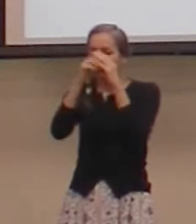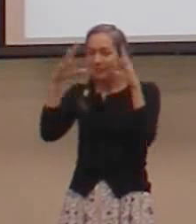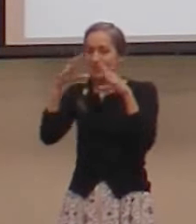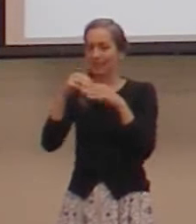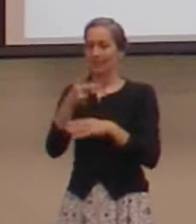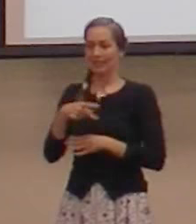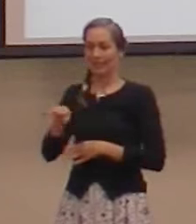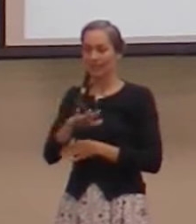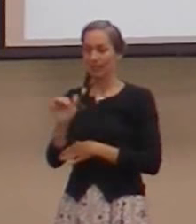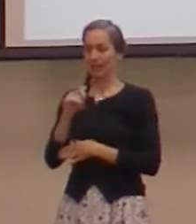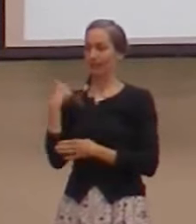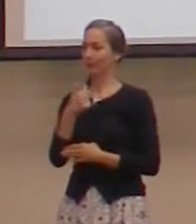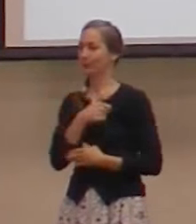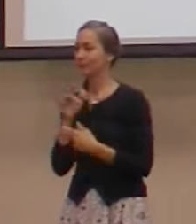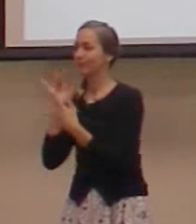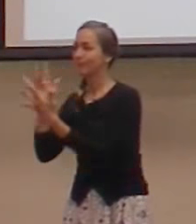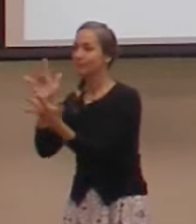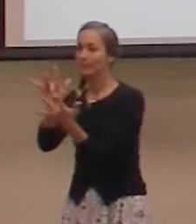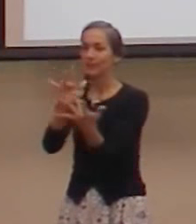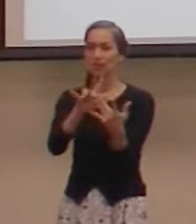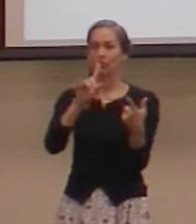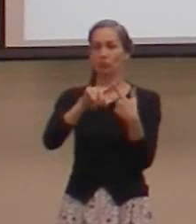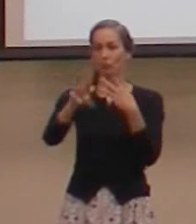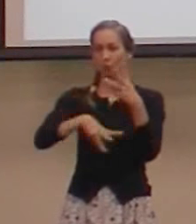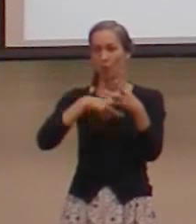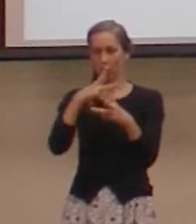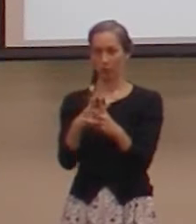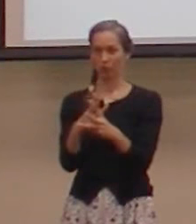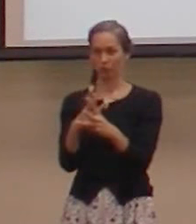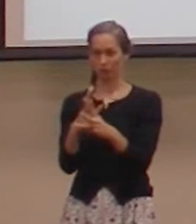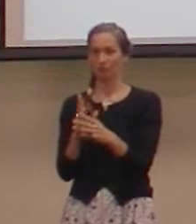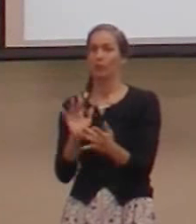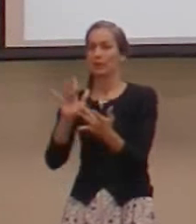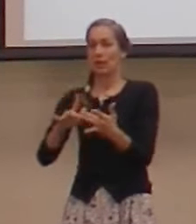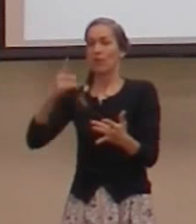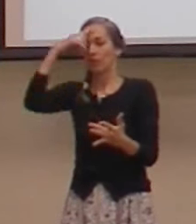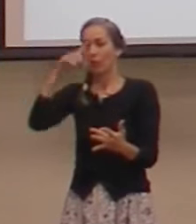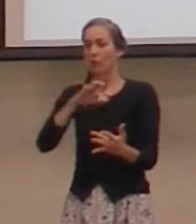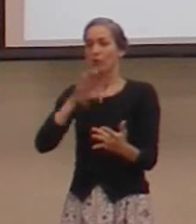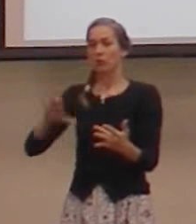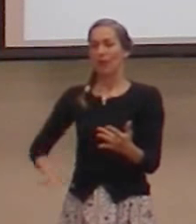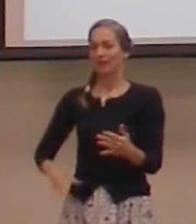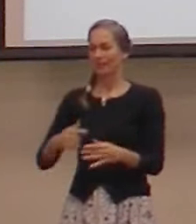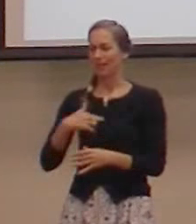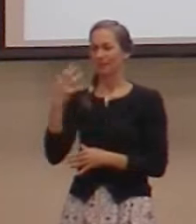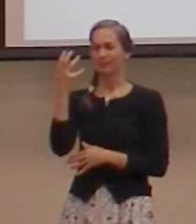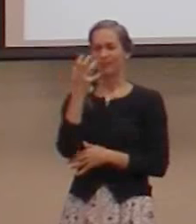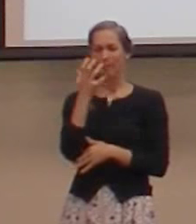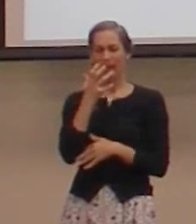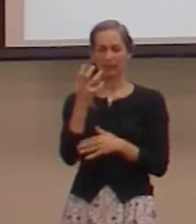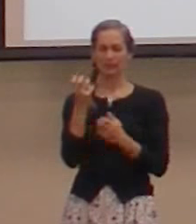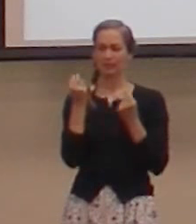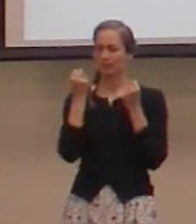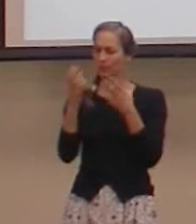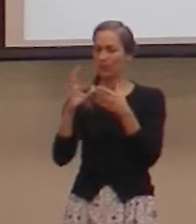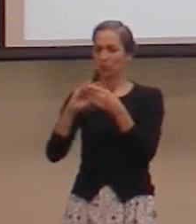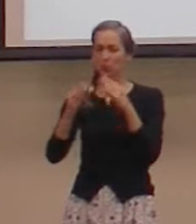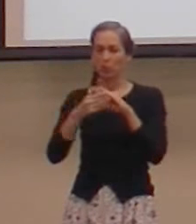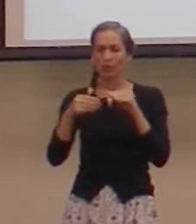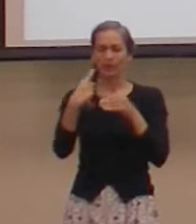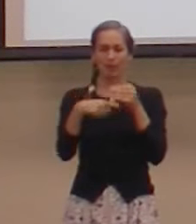as we reach out to reach this world for Christ. I'm amazed of stories about